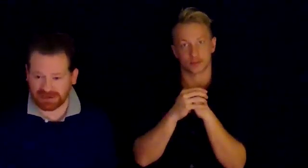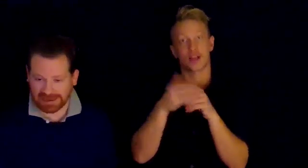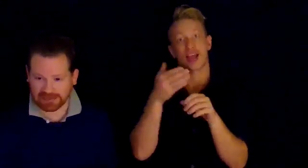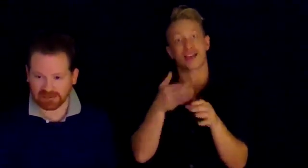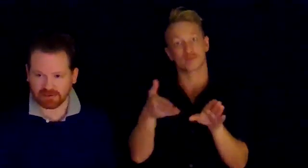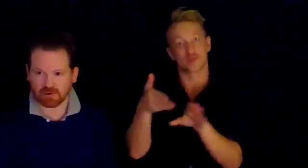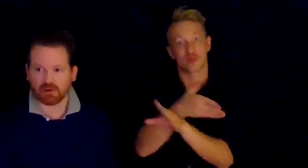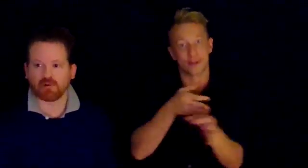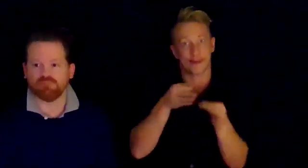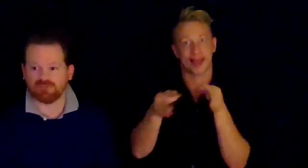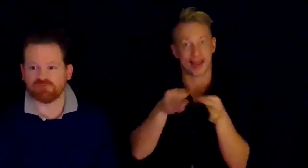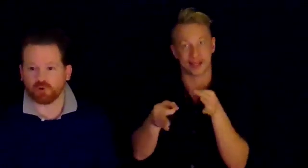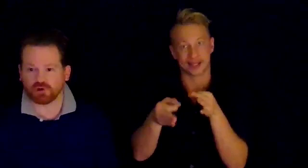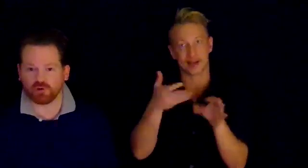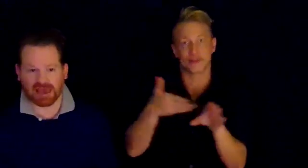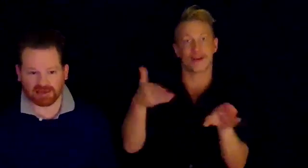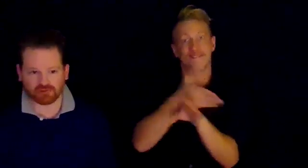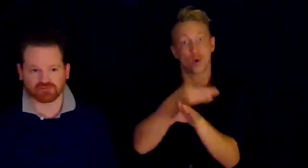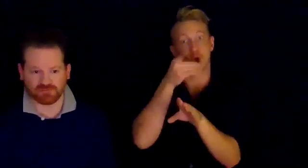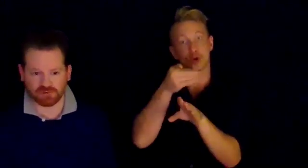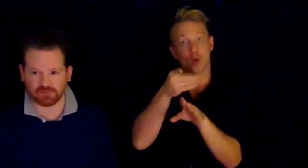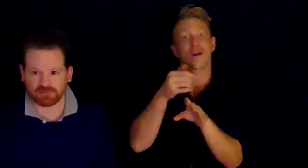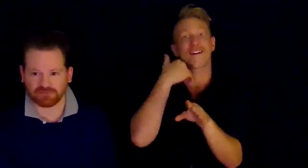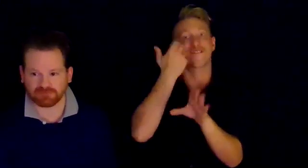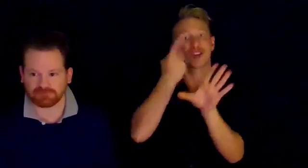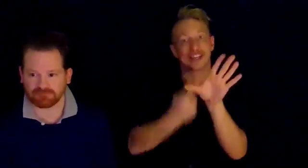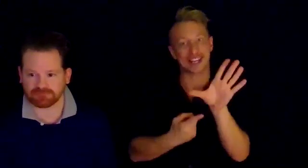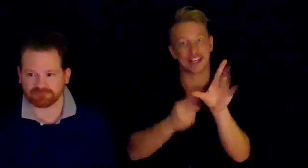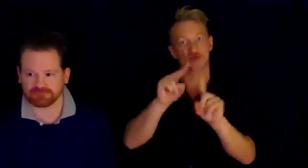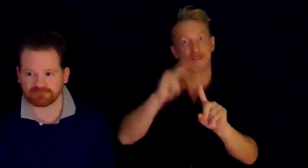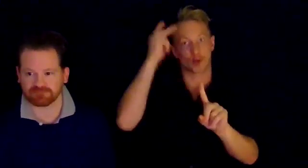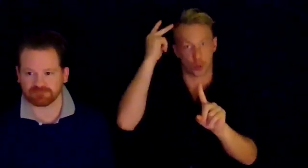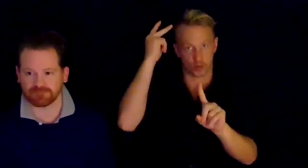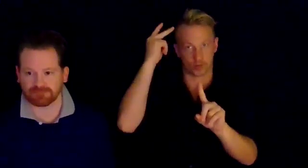and pre-planning before your annual review.